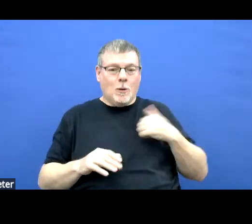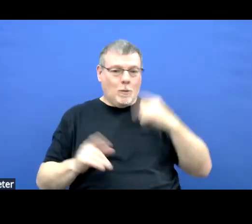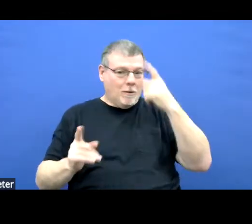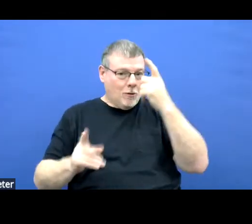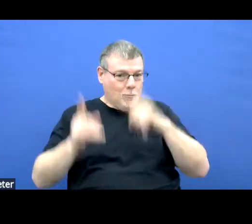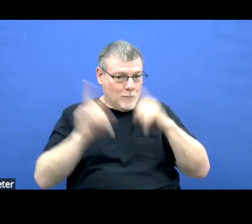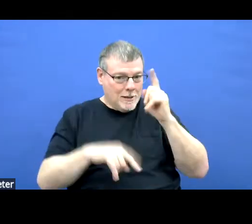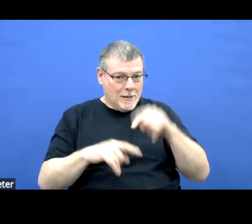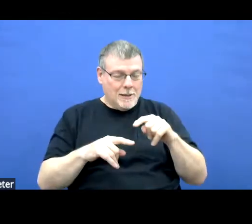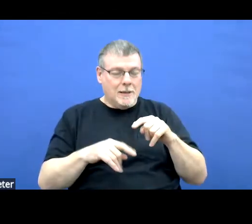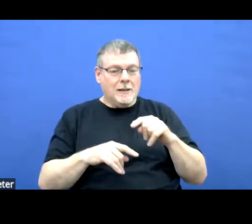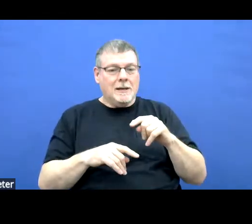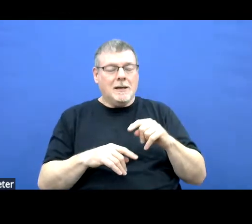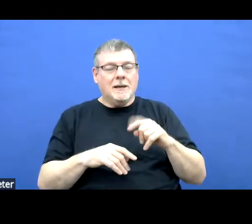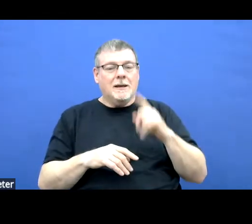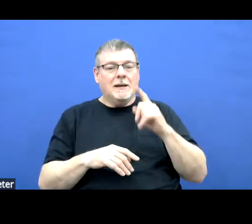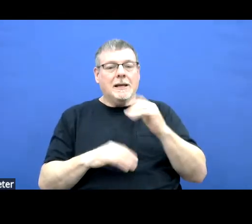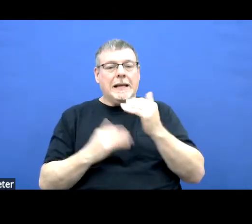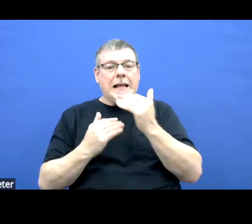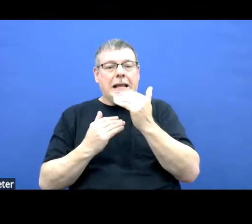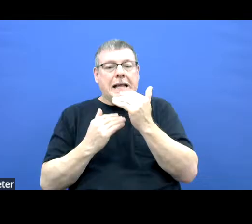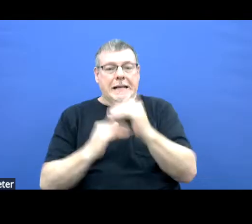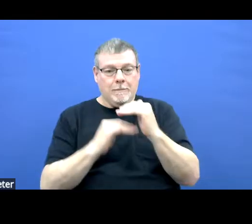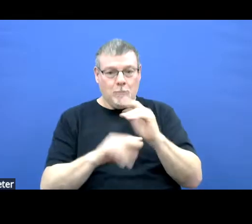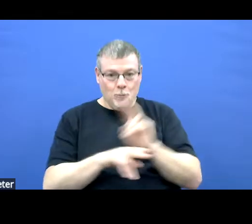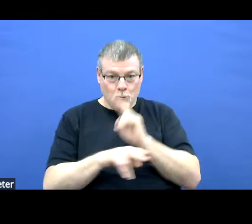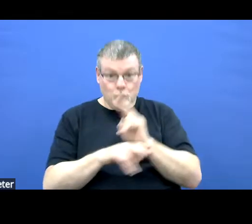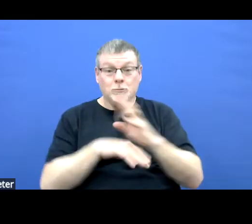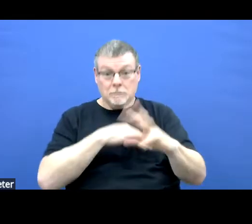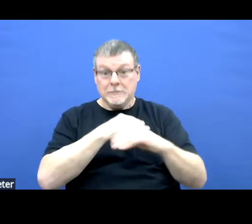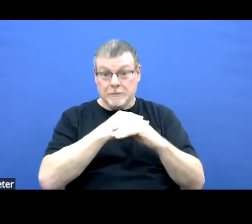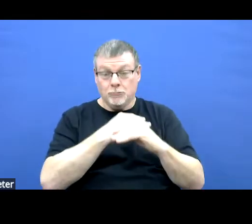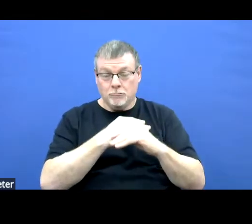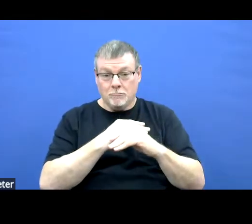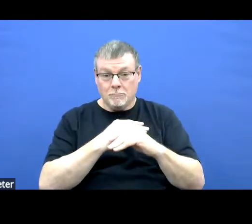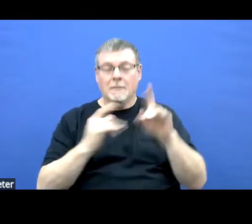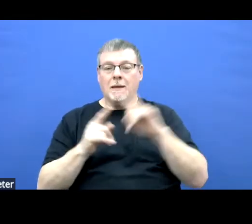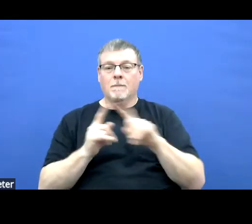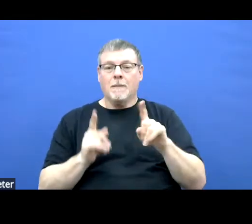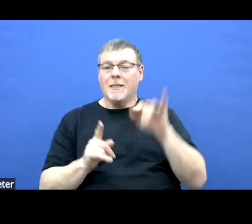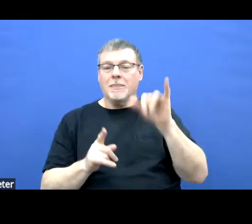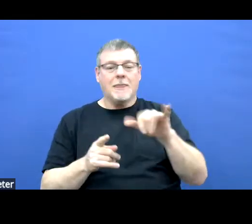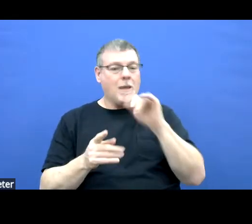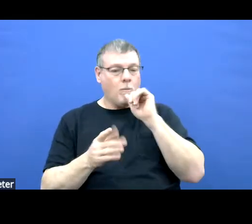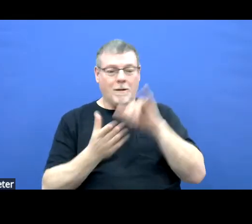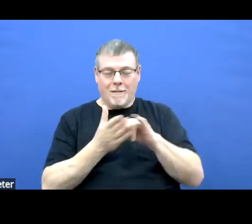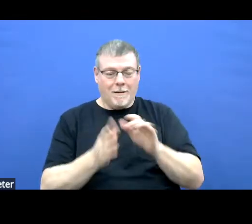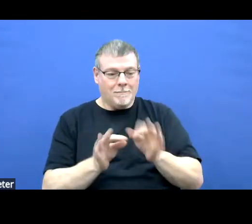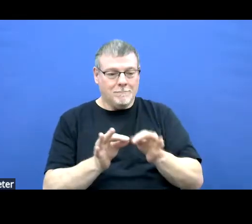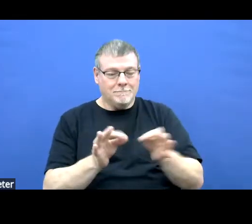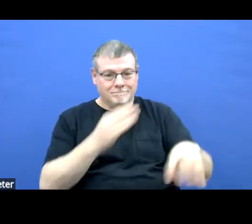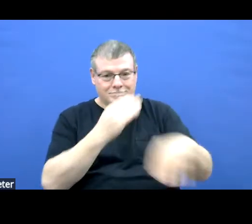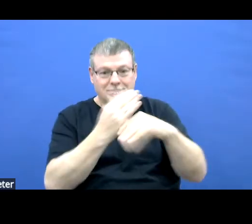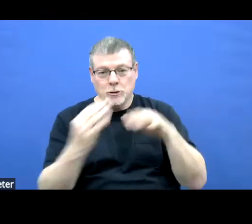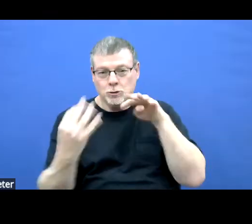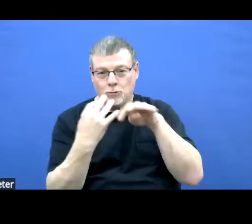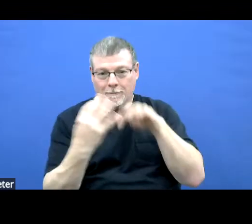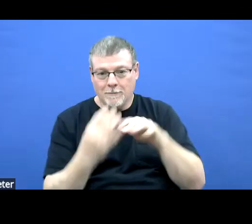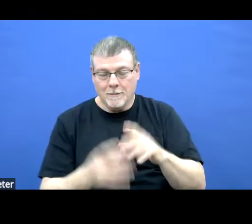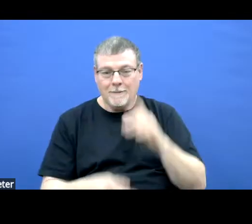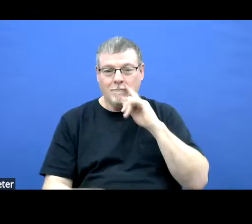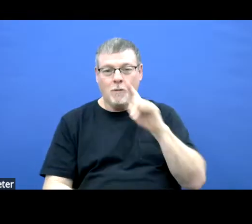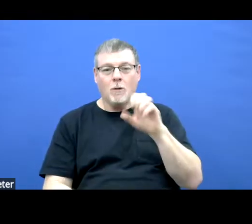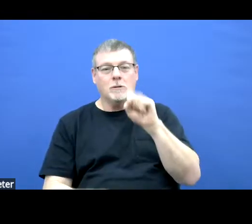for a couple limited uses, additional uses, that would not put traffic on the road. So for instance, a large solar